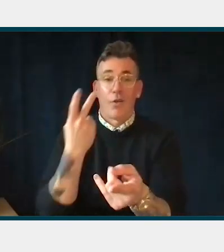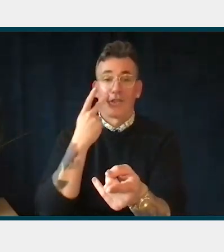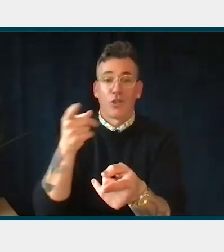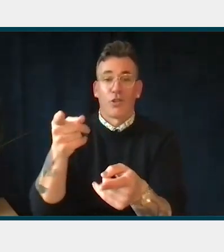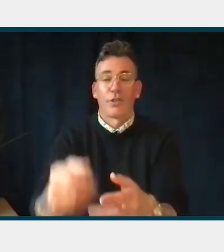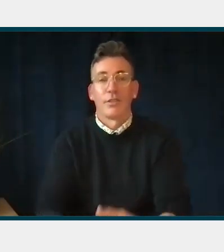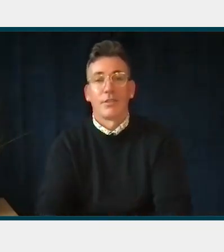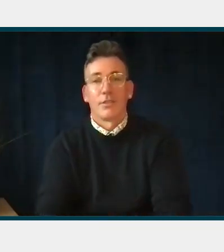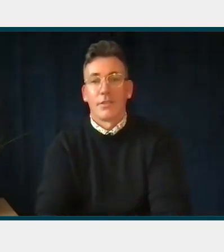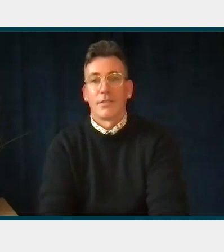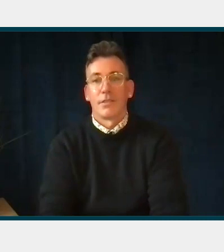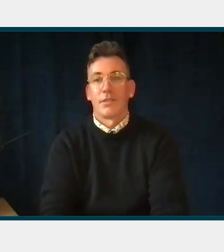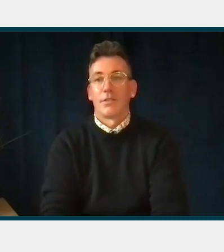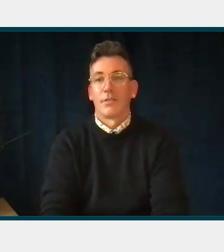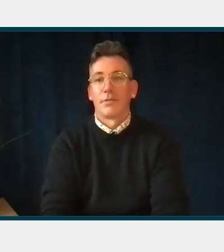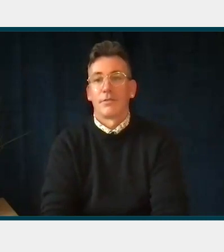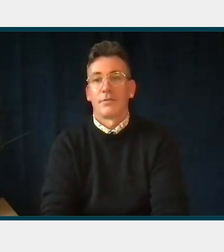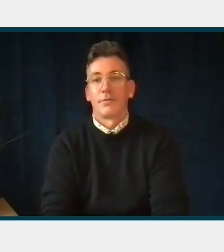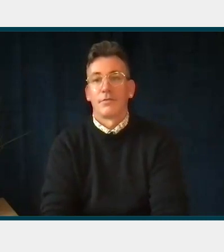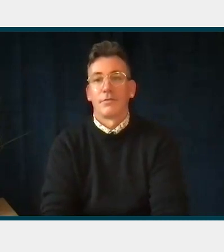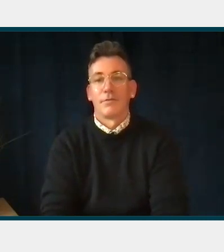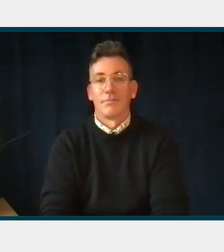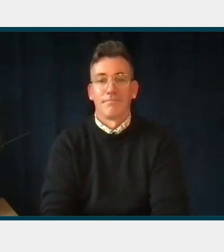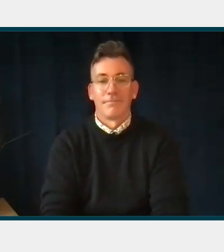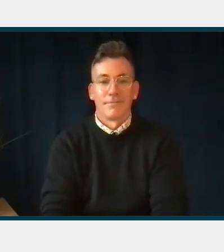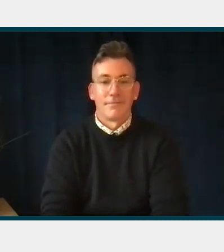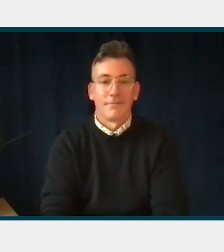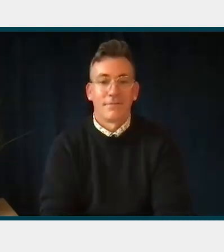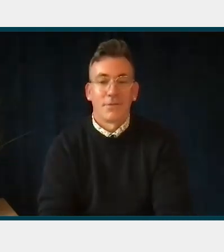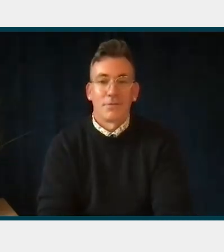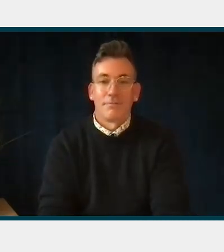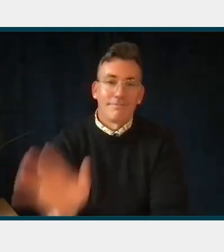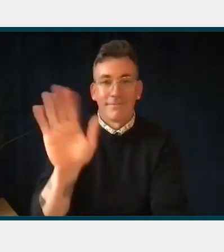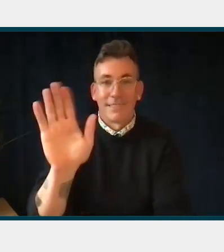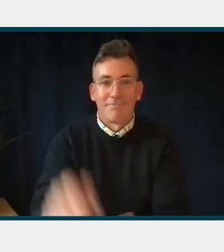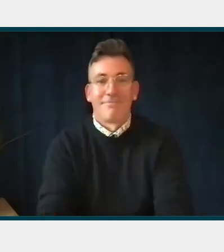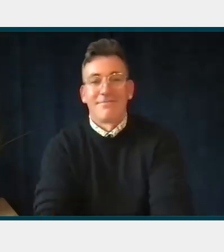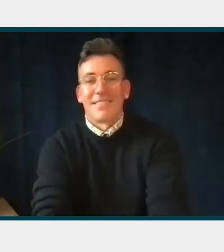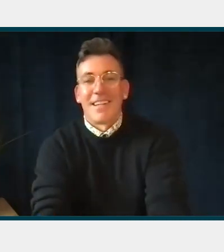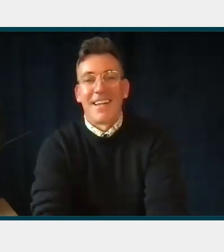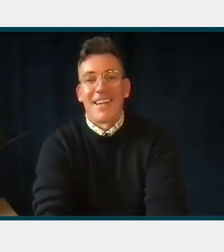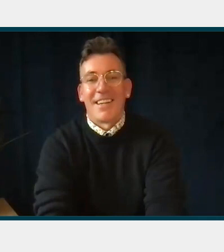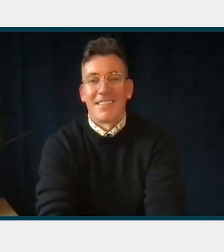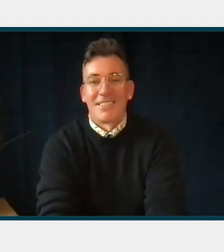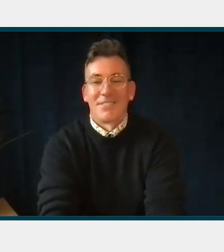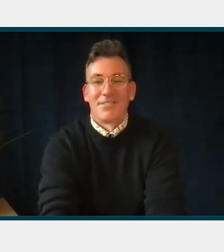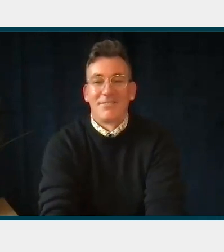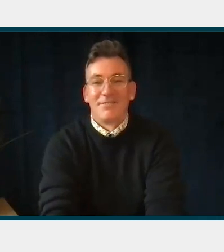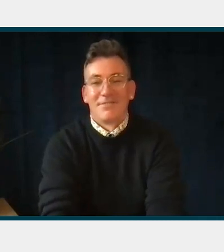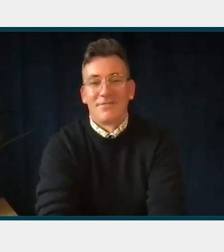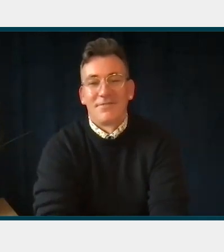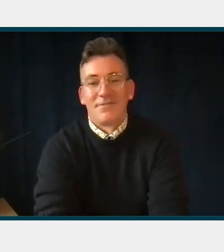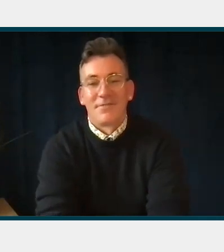This is Lindsey. And she's here in the call right now. I saw the name on the participants list. Hello.